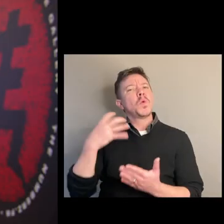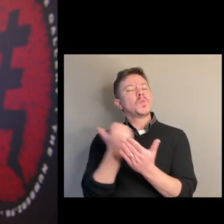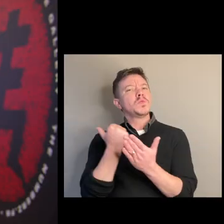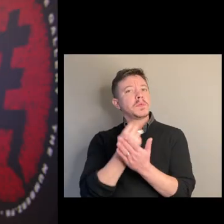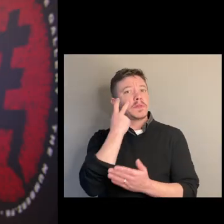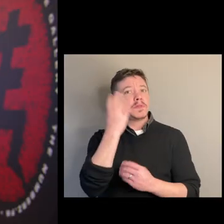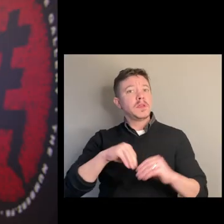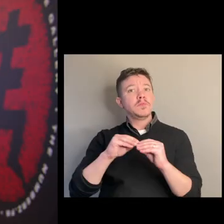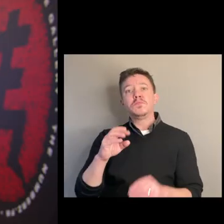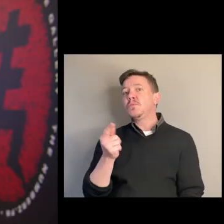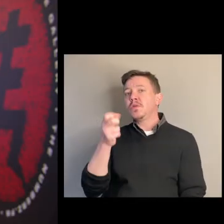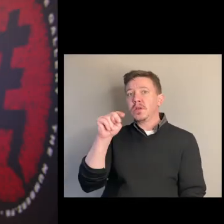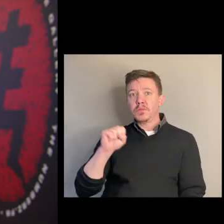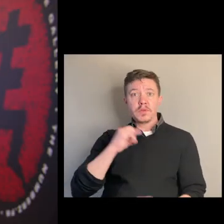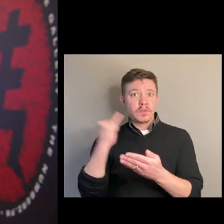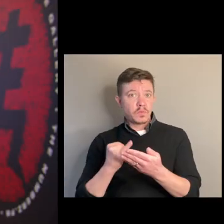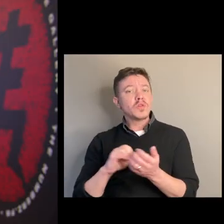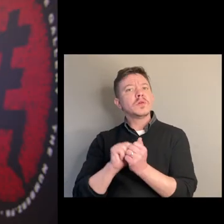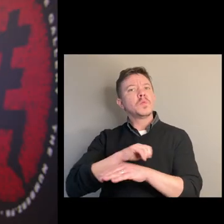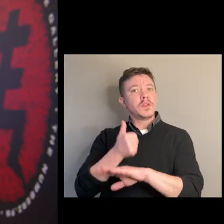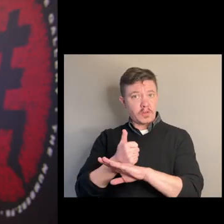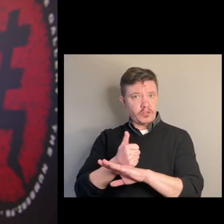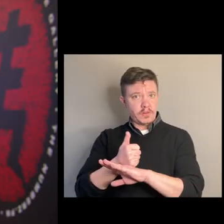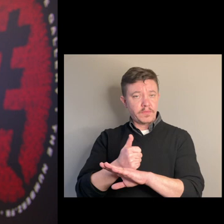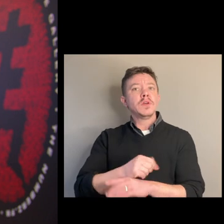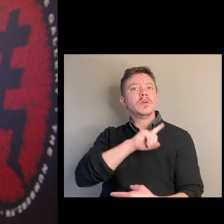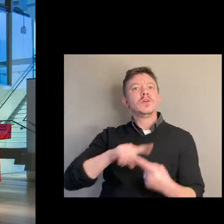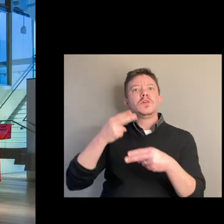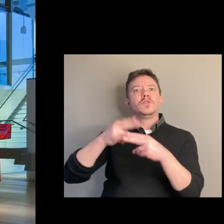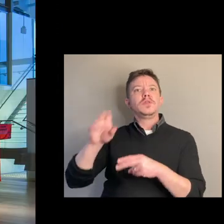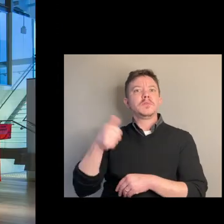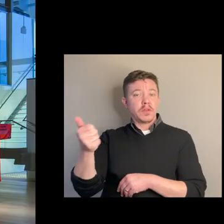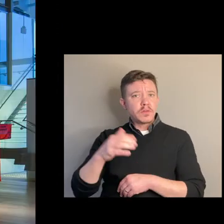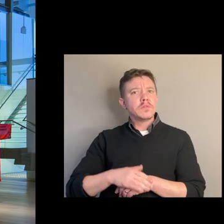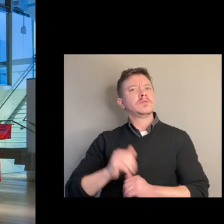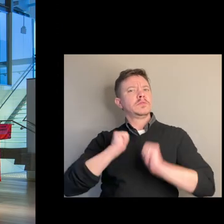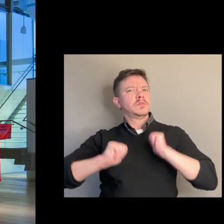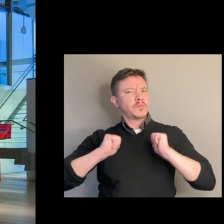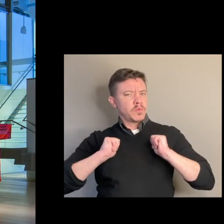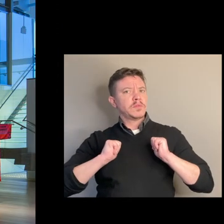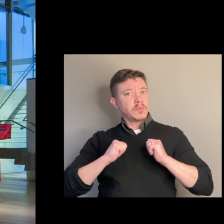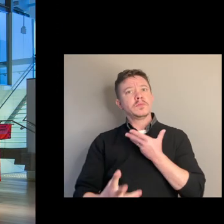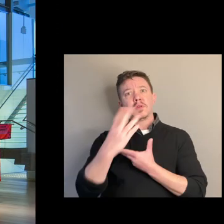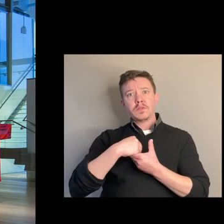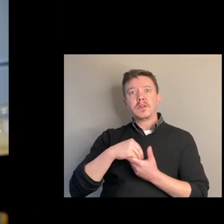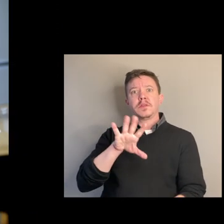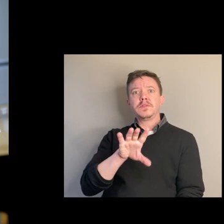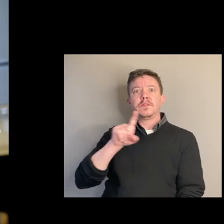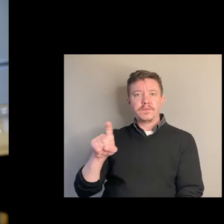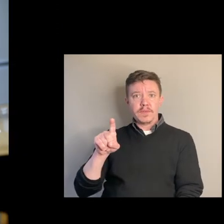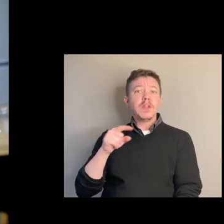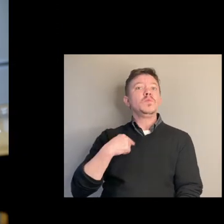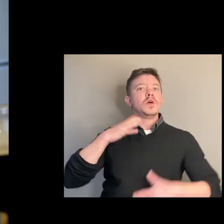You will also get a chance to see more of Jeffrey Gibson's work with an installation of To Name Another, a performance piece that